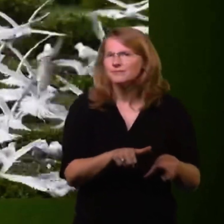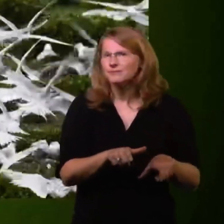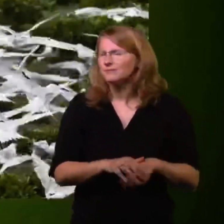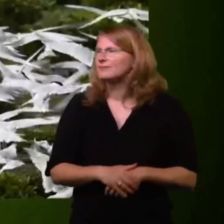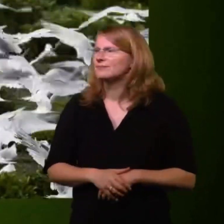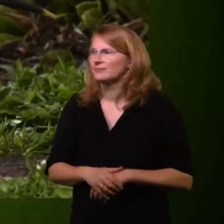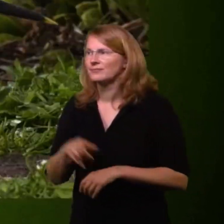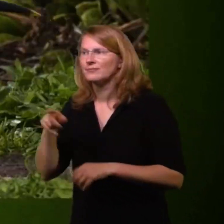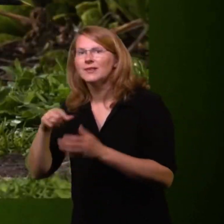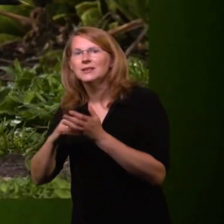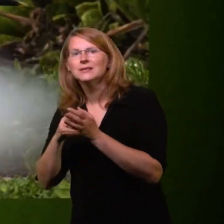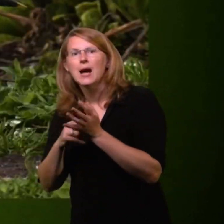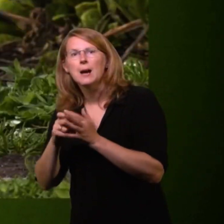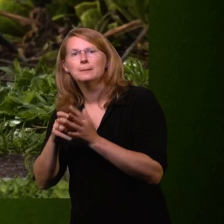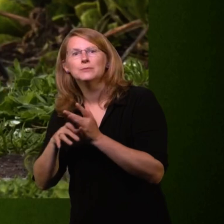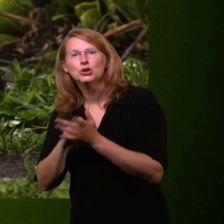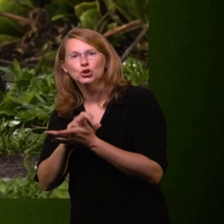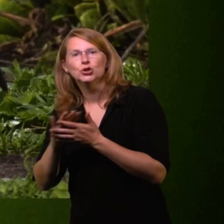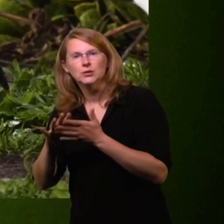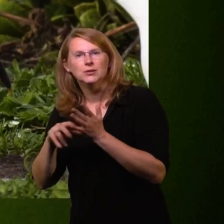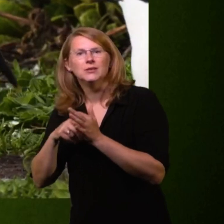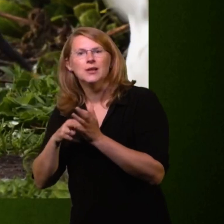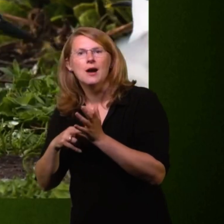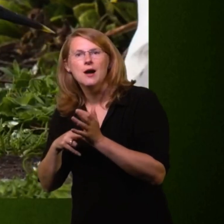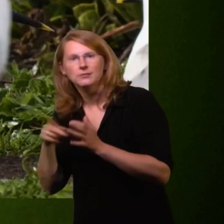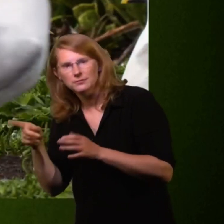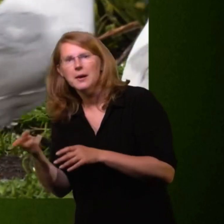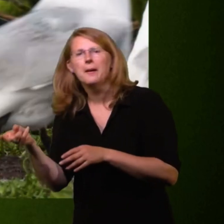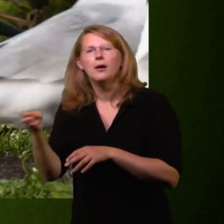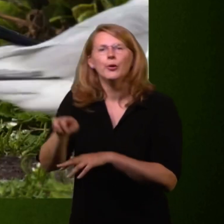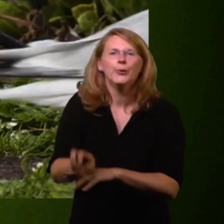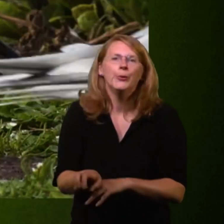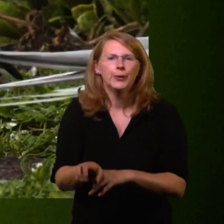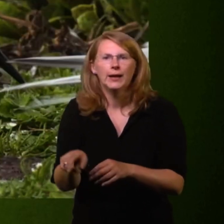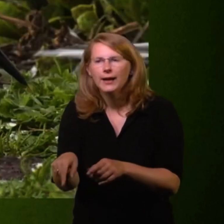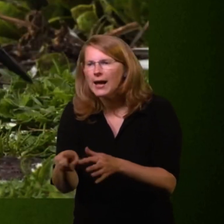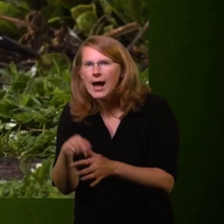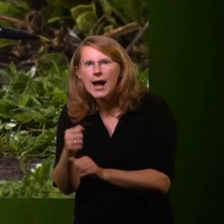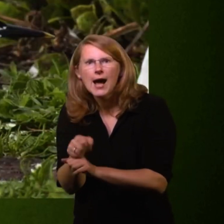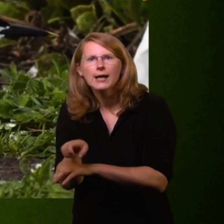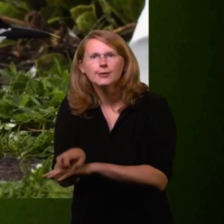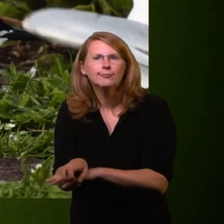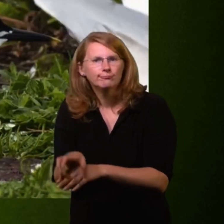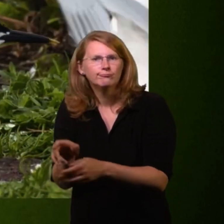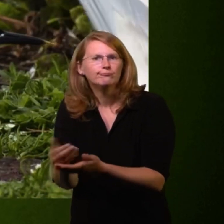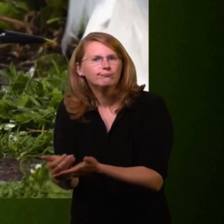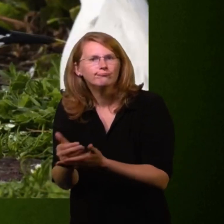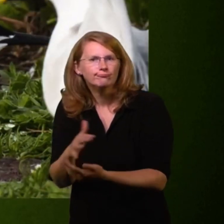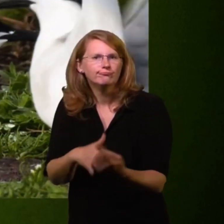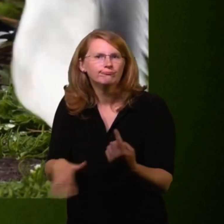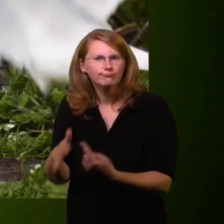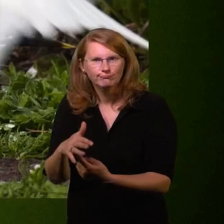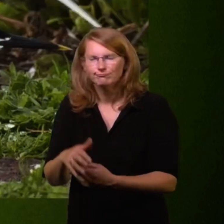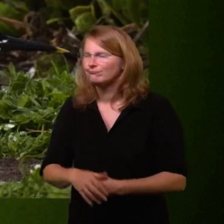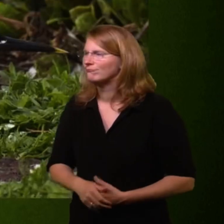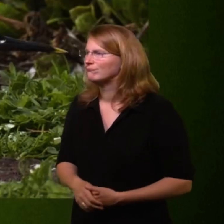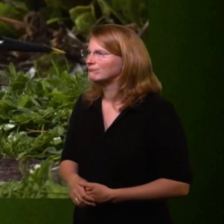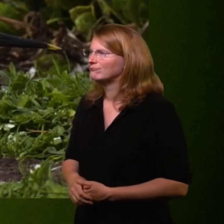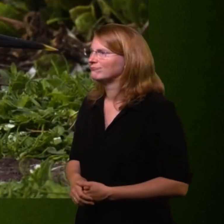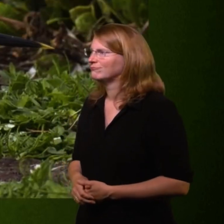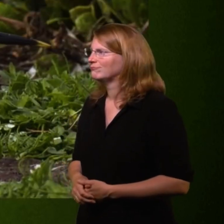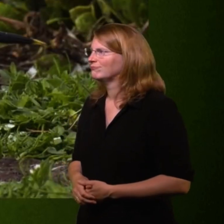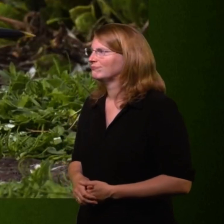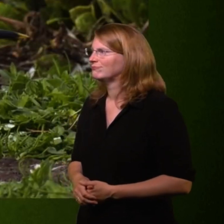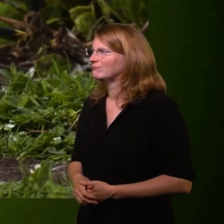For now, the sandwich terns return to their nests to incubate their eggs, under the protection of the